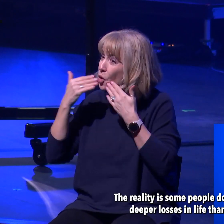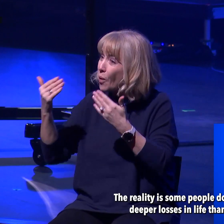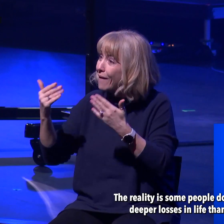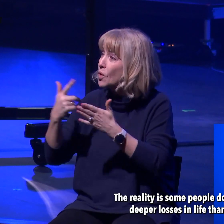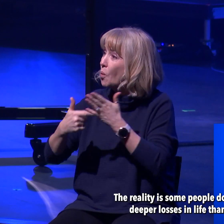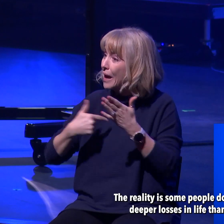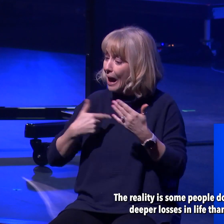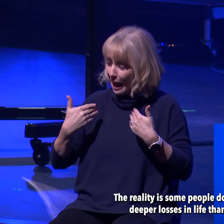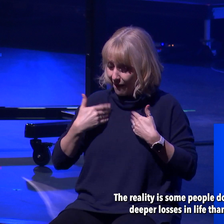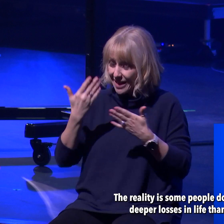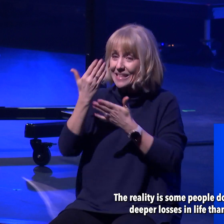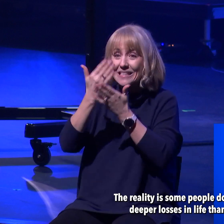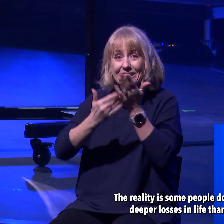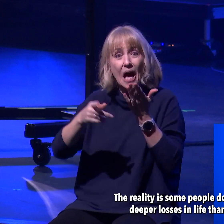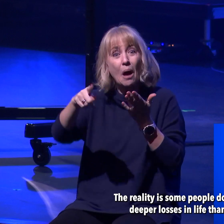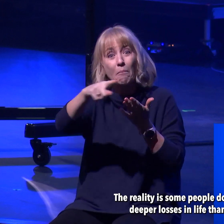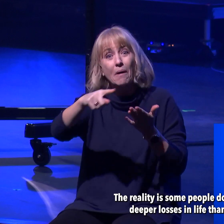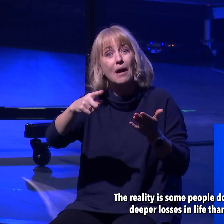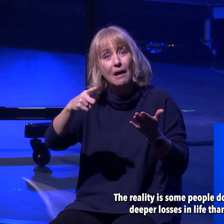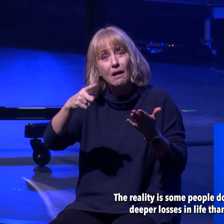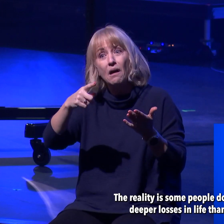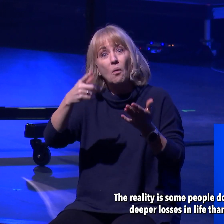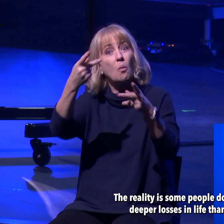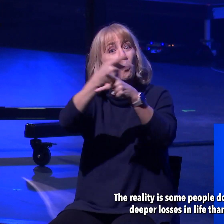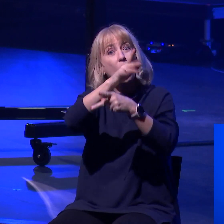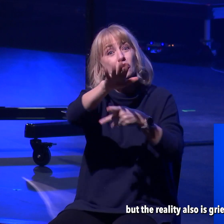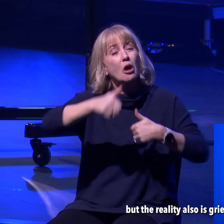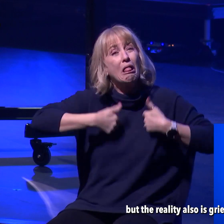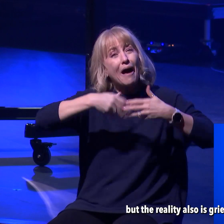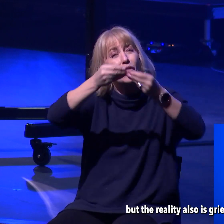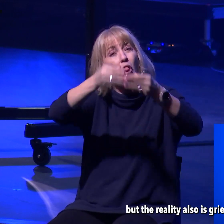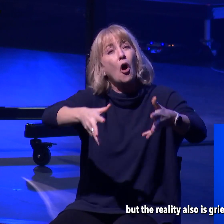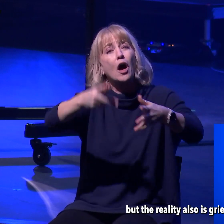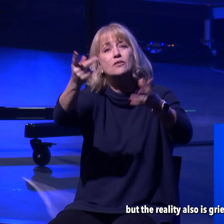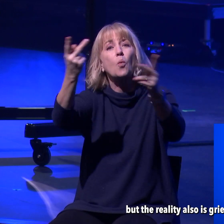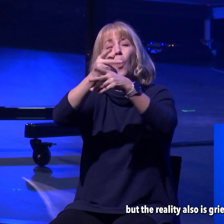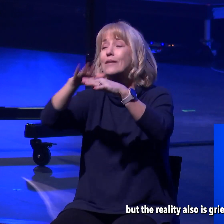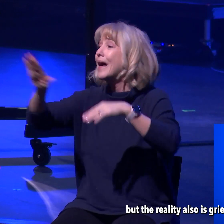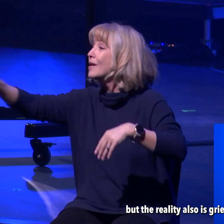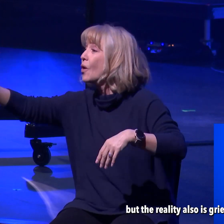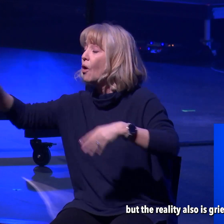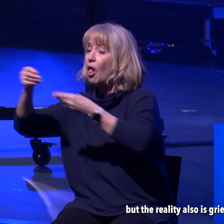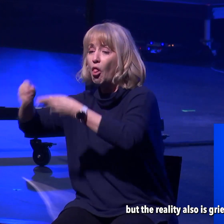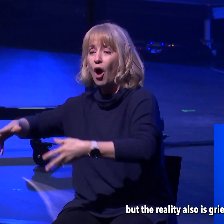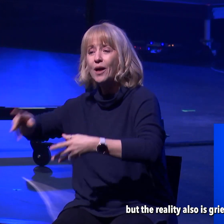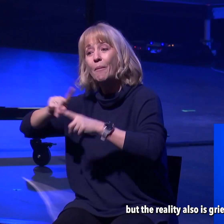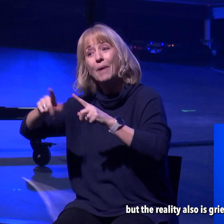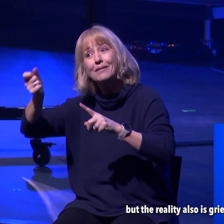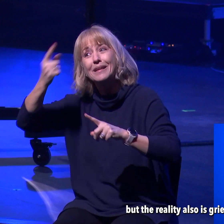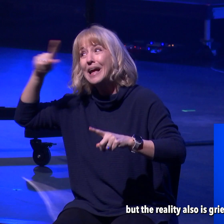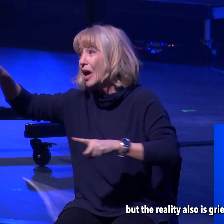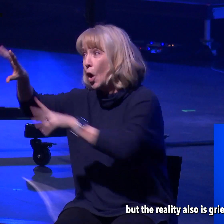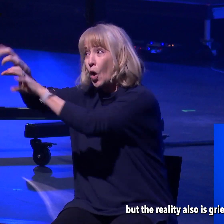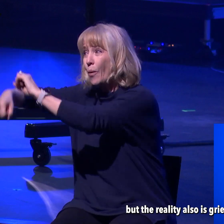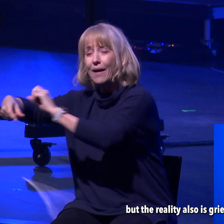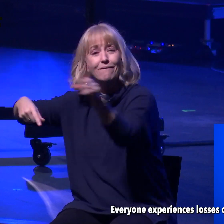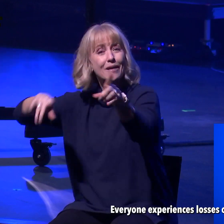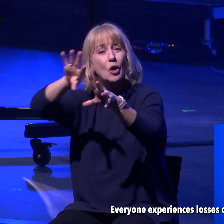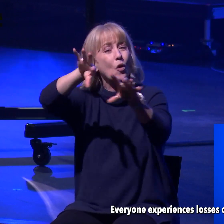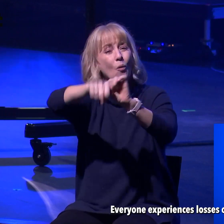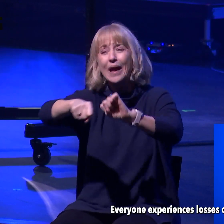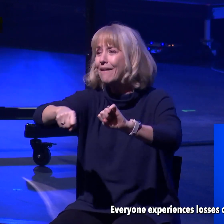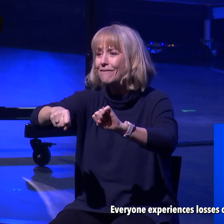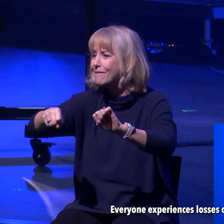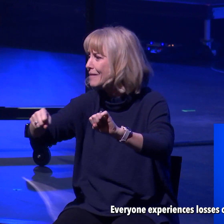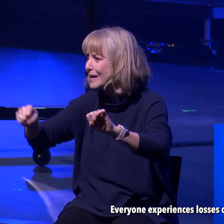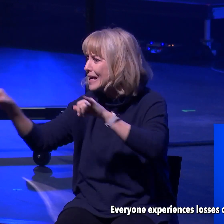do experience deeper losses in life than others, but the reality also is grief is grief.